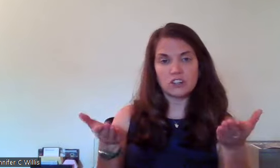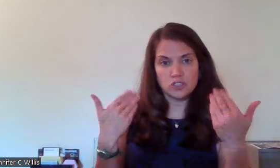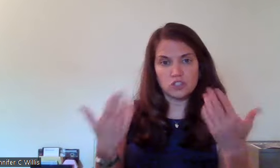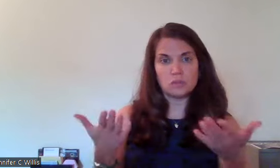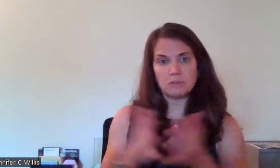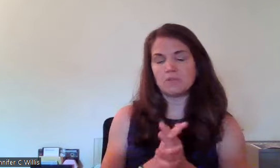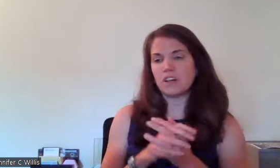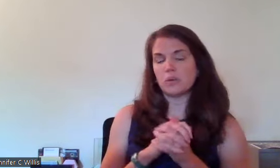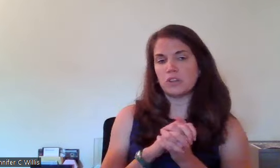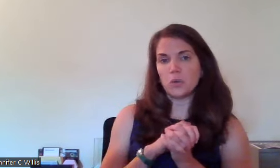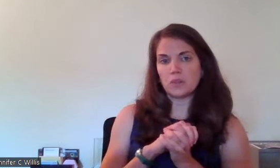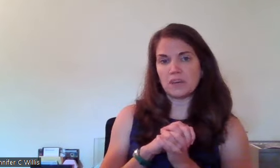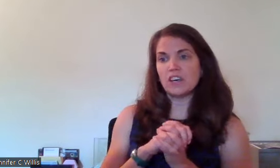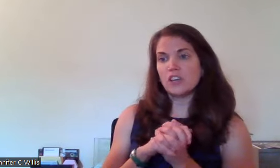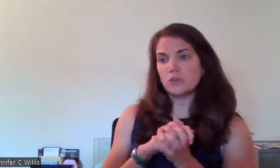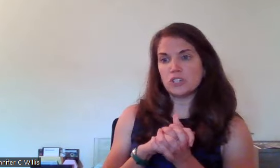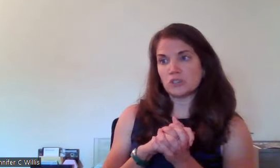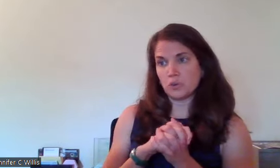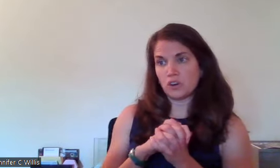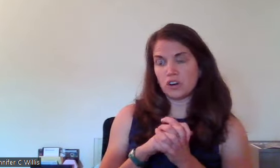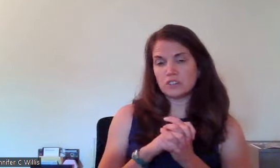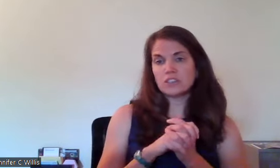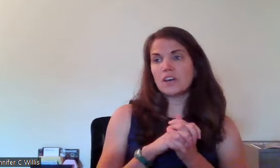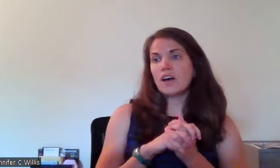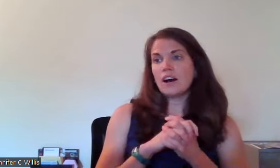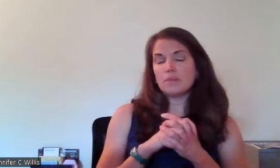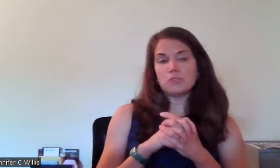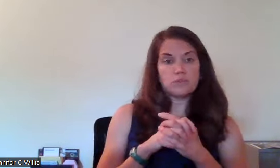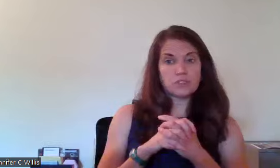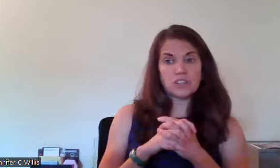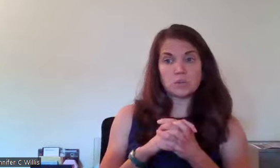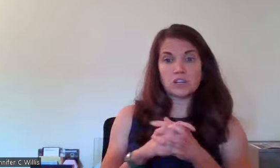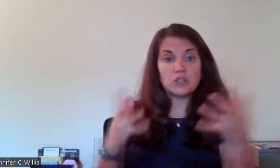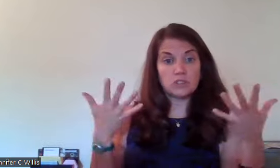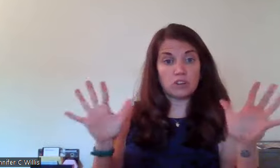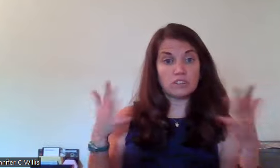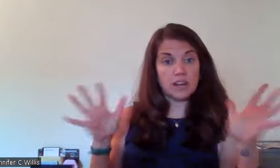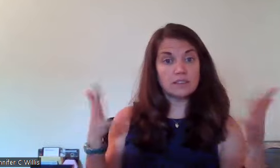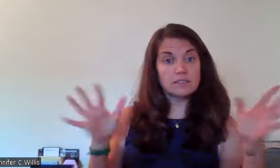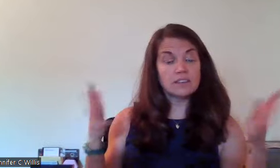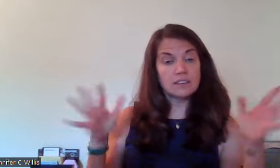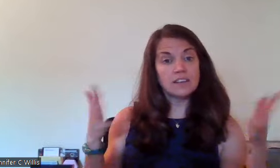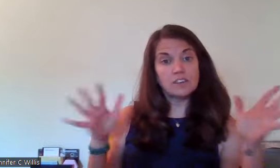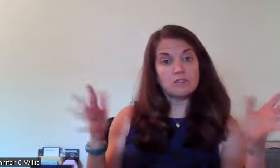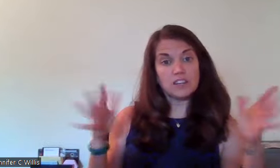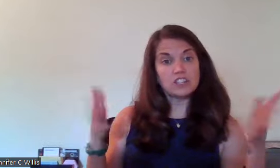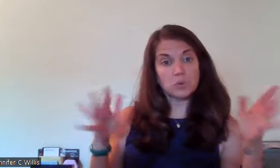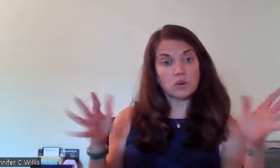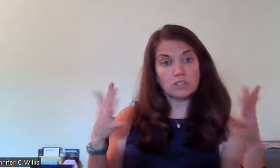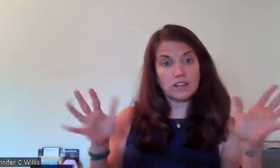flashcards, so you should be able to follow along with me using your own cards. So the first sign we're going to do is all done, finished, or all